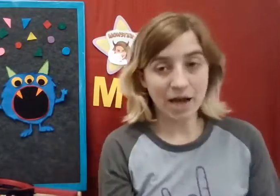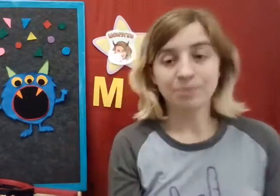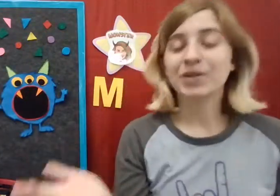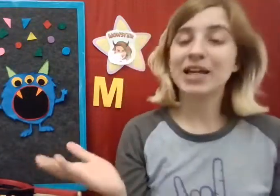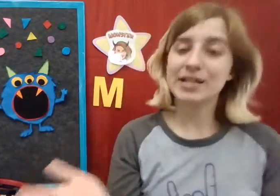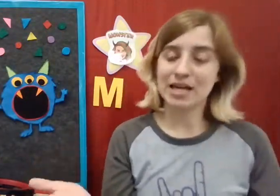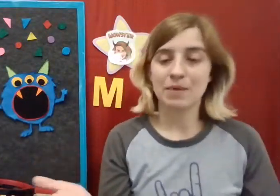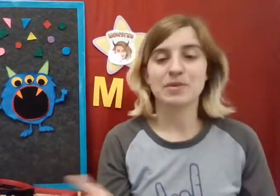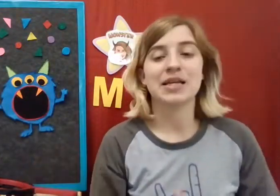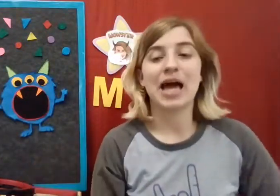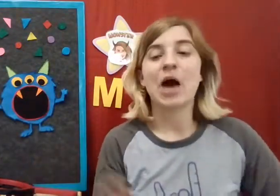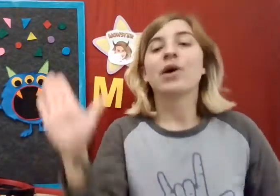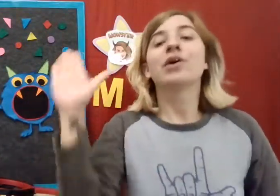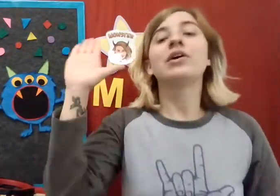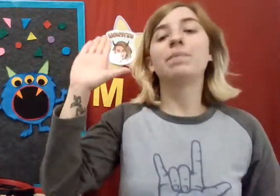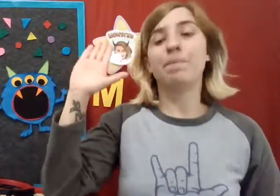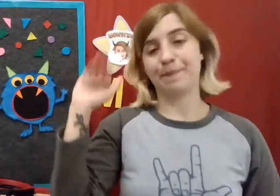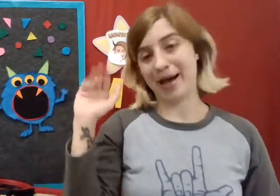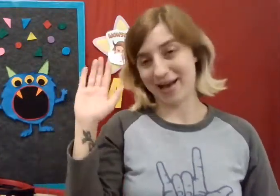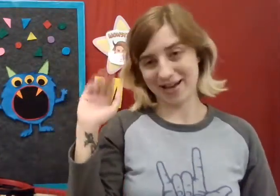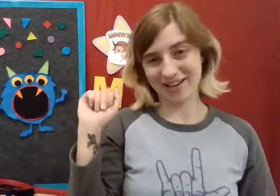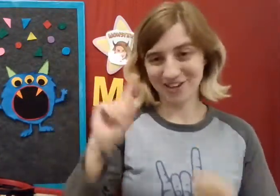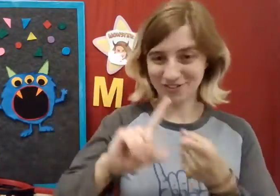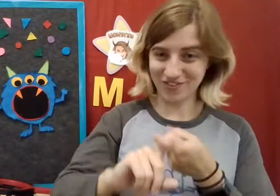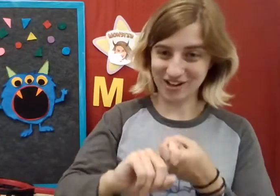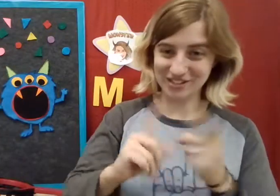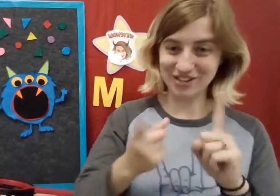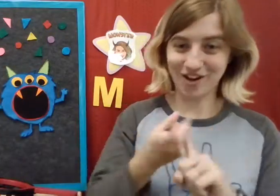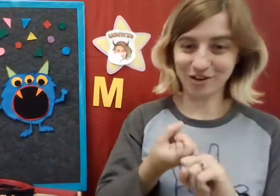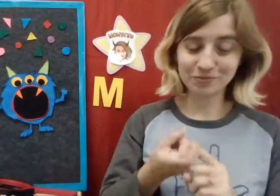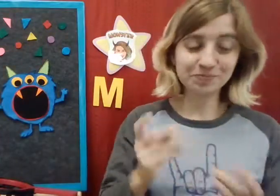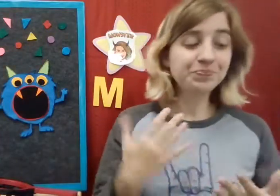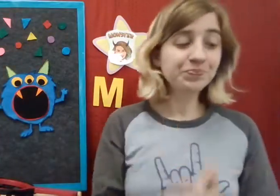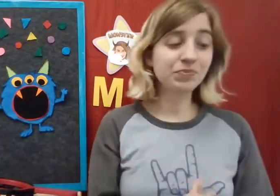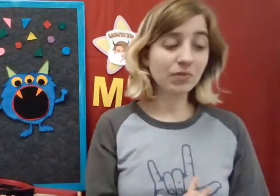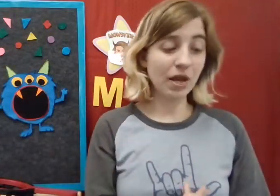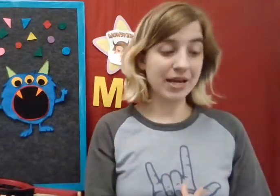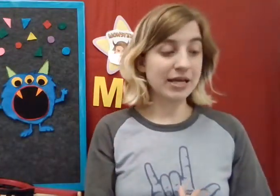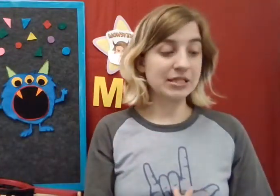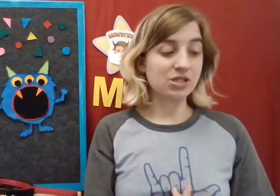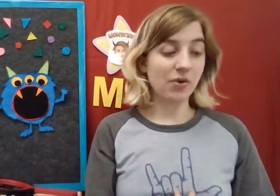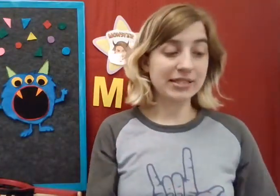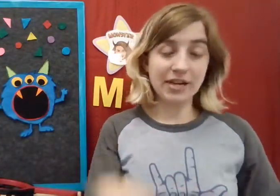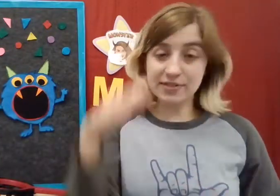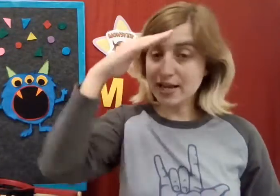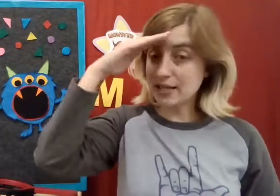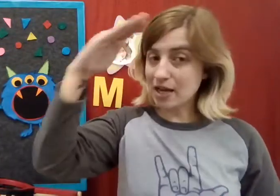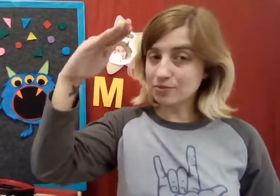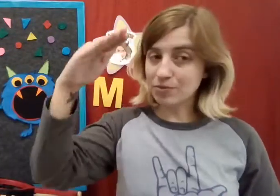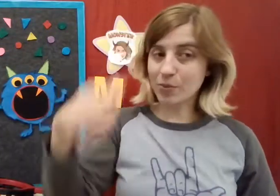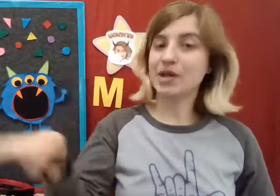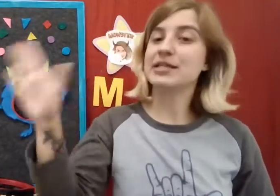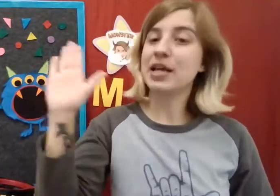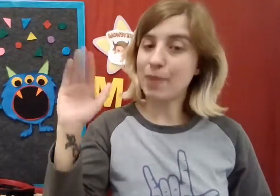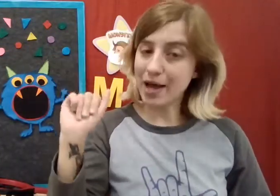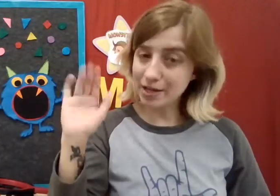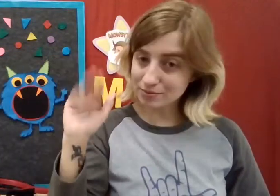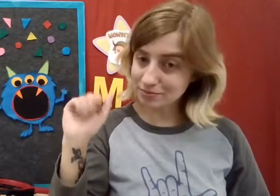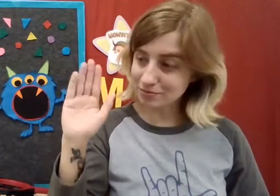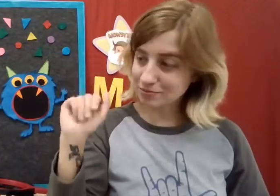it is time to sing our Goodbye Friend song. And so, instead of saying hello, we're going to say goodbye.